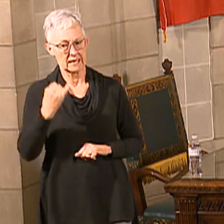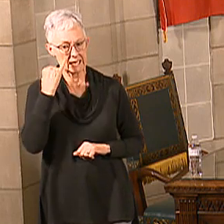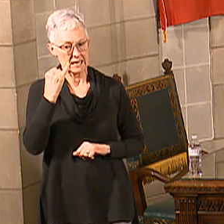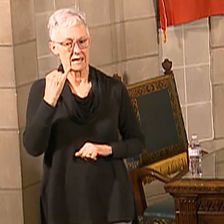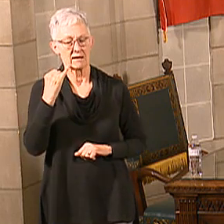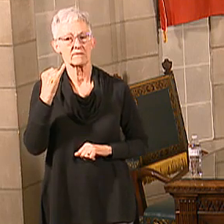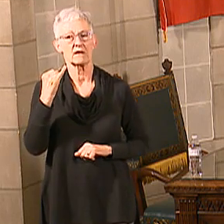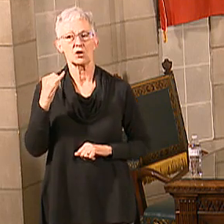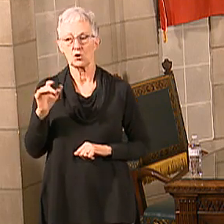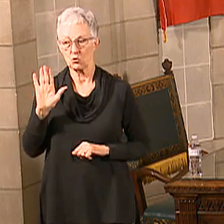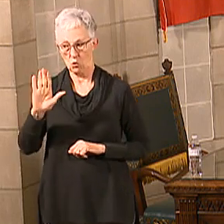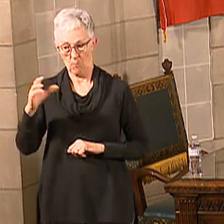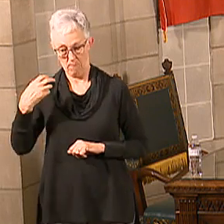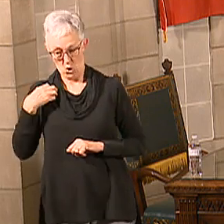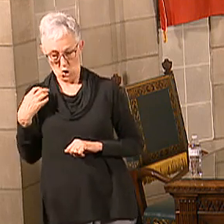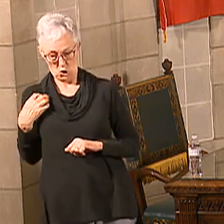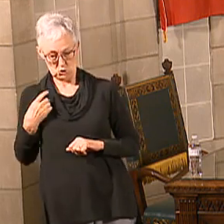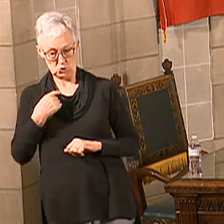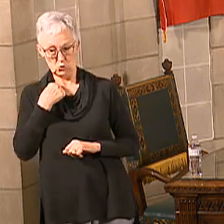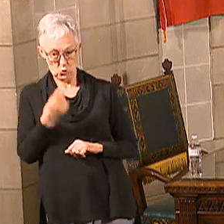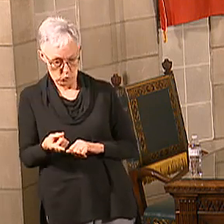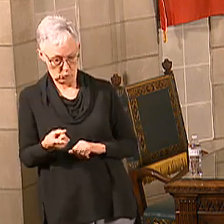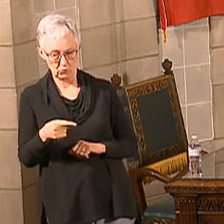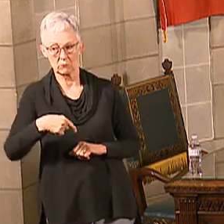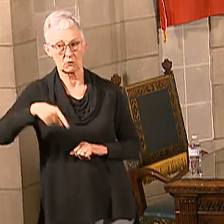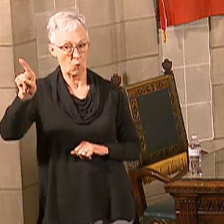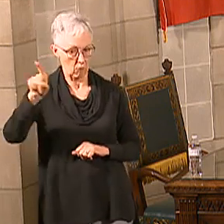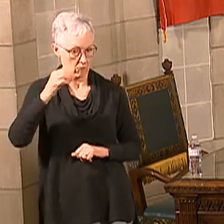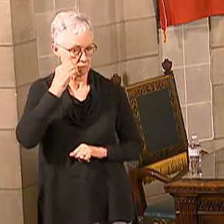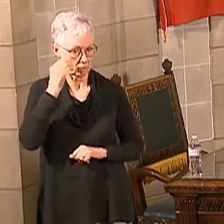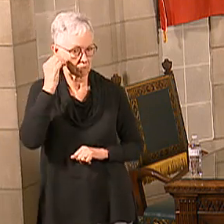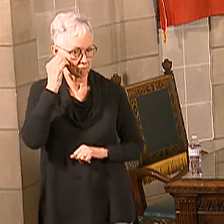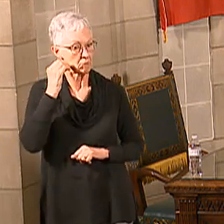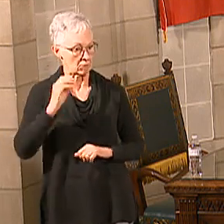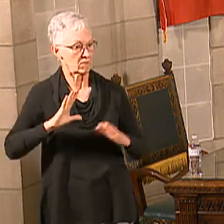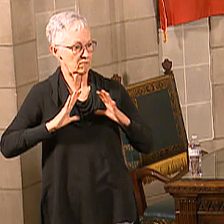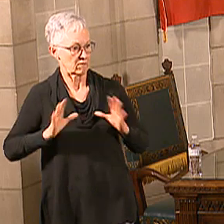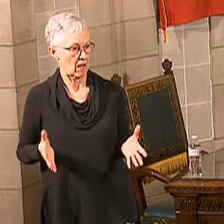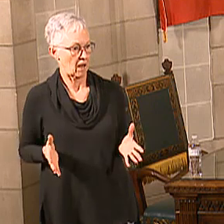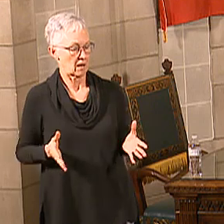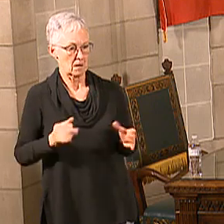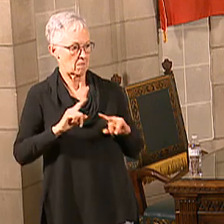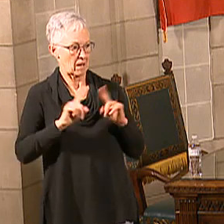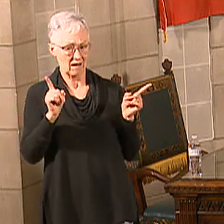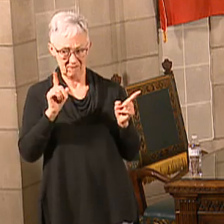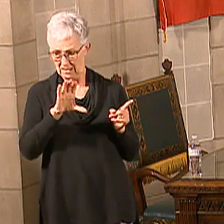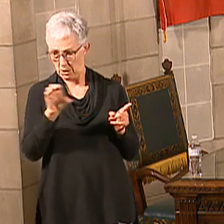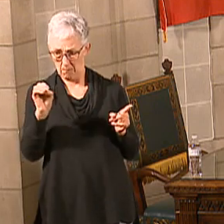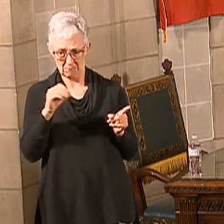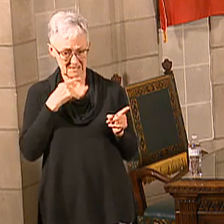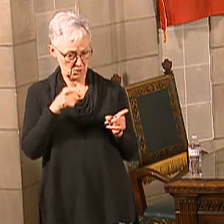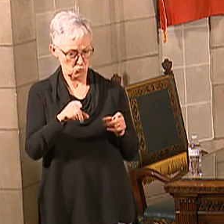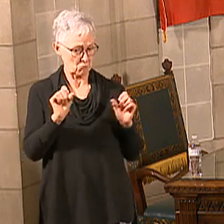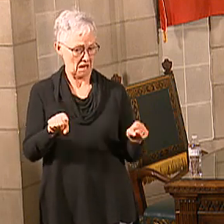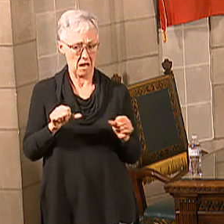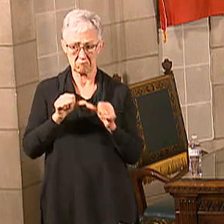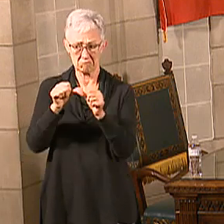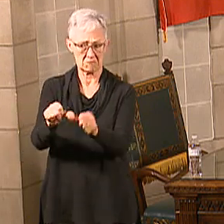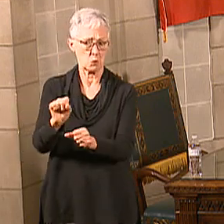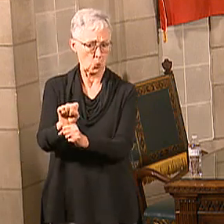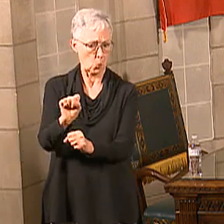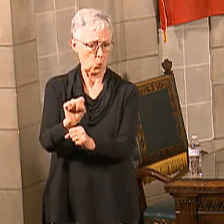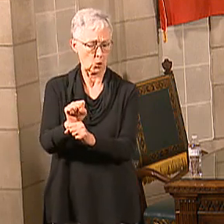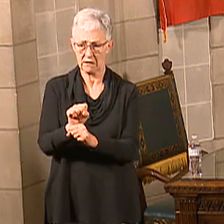need to go home, then go home. But if they haven't told you you have to go home, don't. I mean, we've had a couple of people we thought were